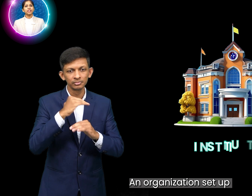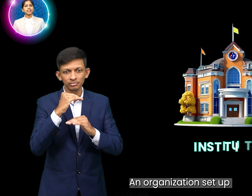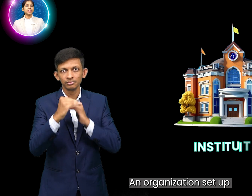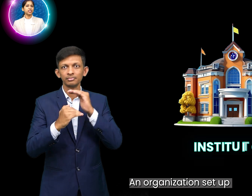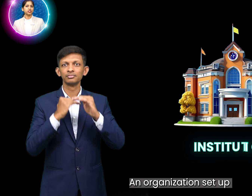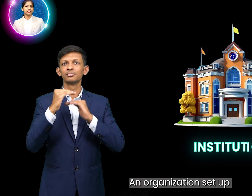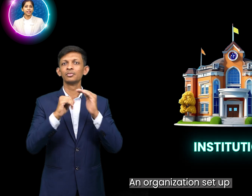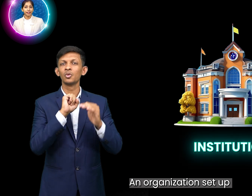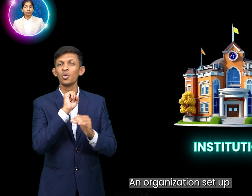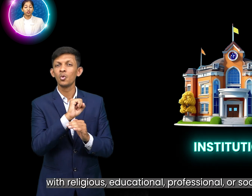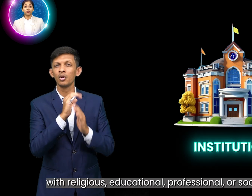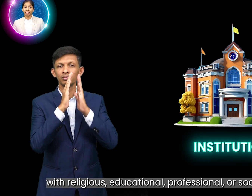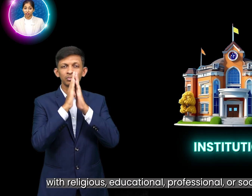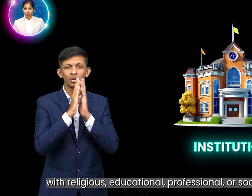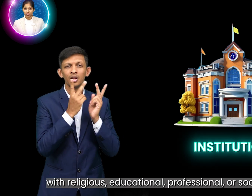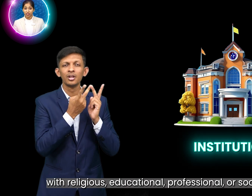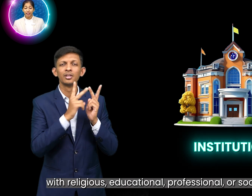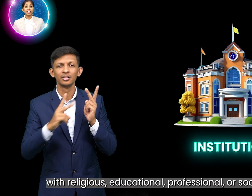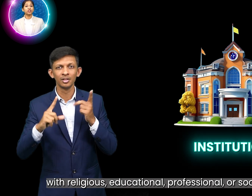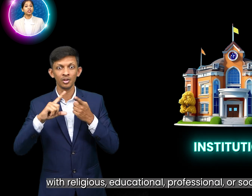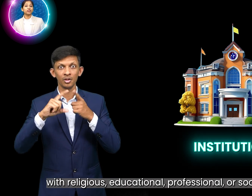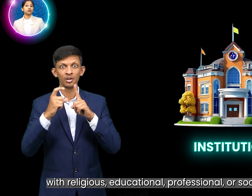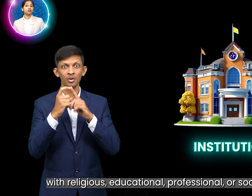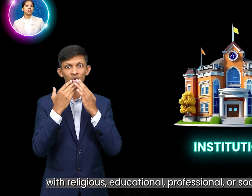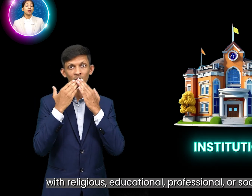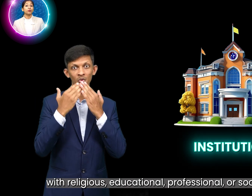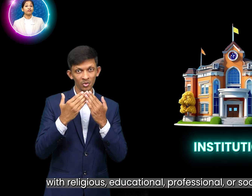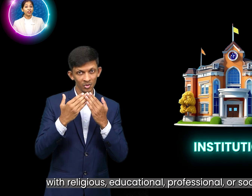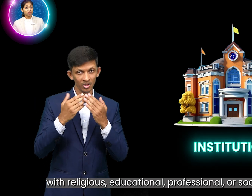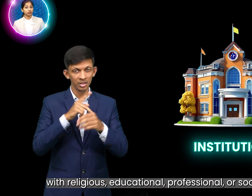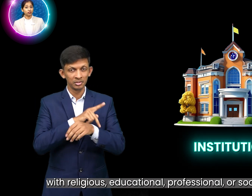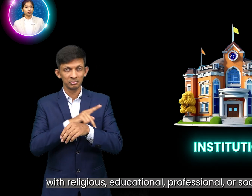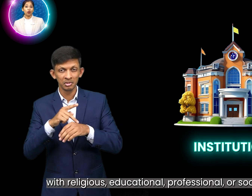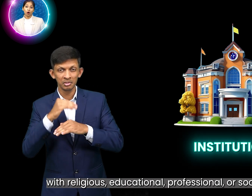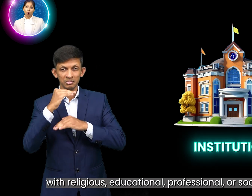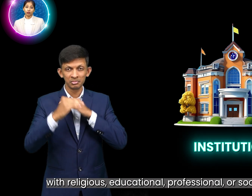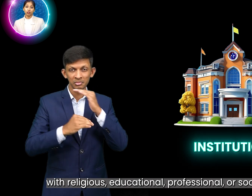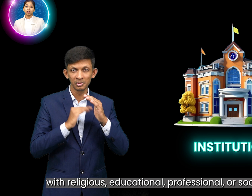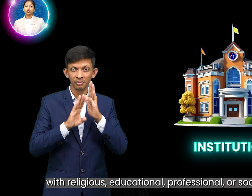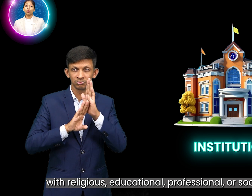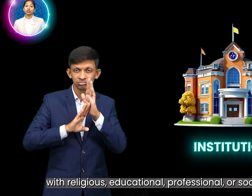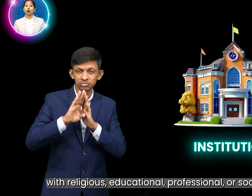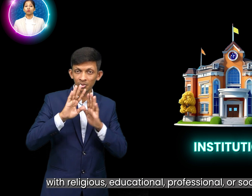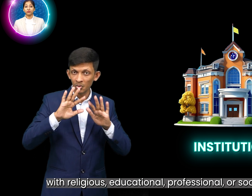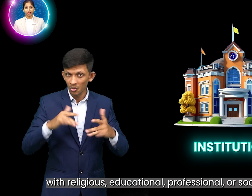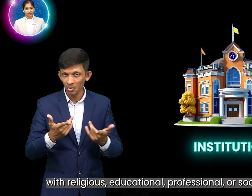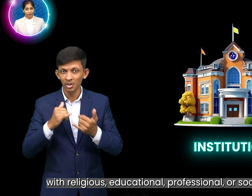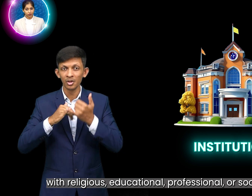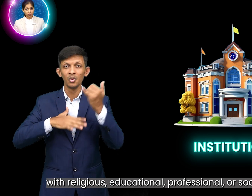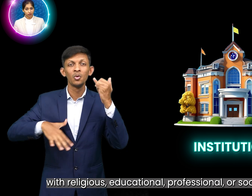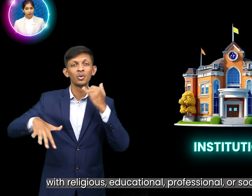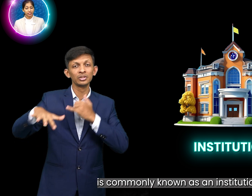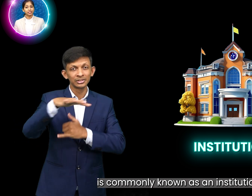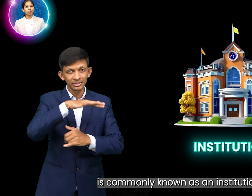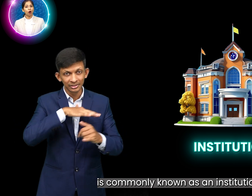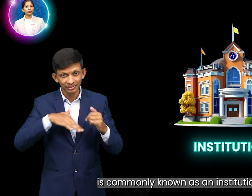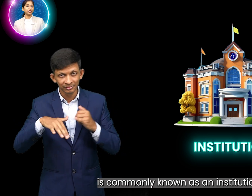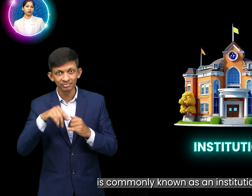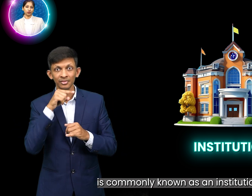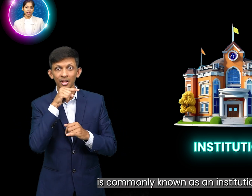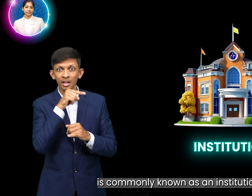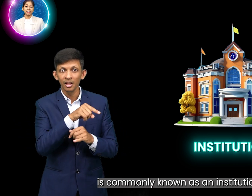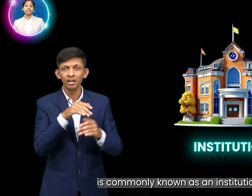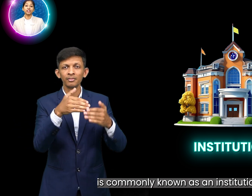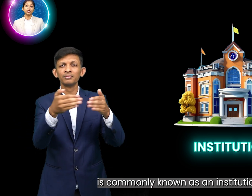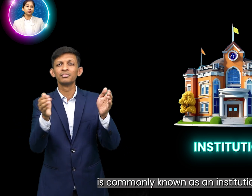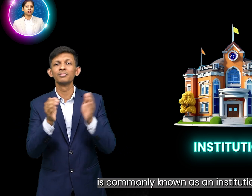An organization set up with religious, educational, professional, or social objectives is commonly